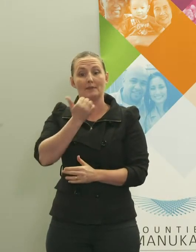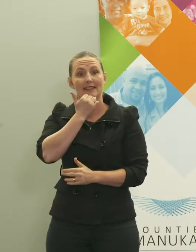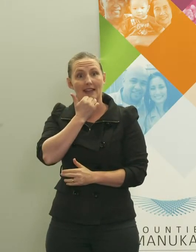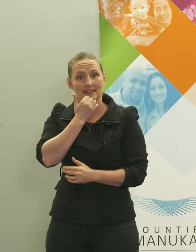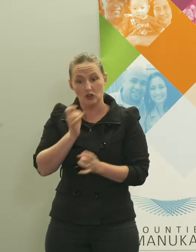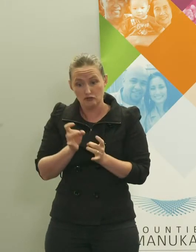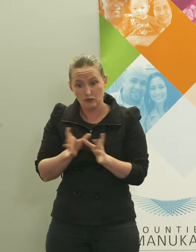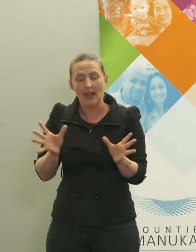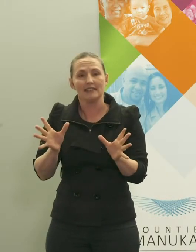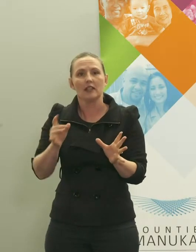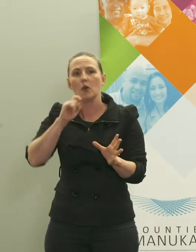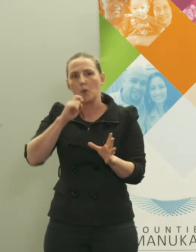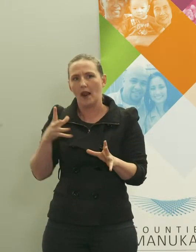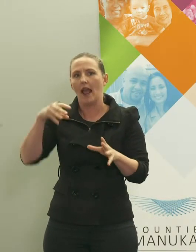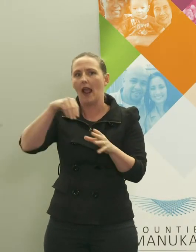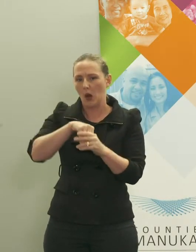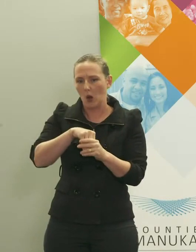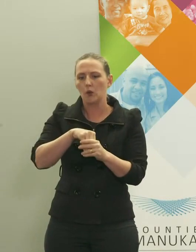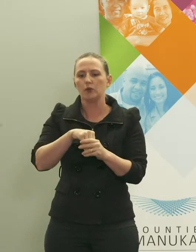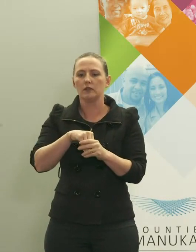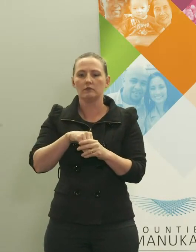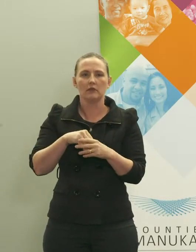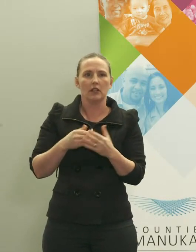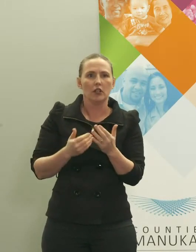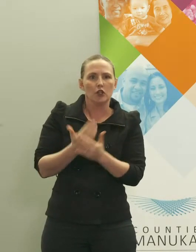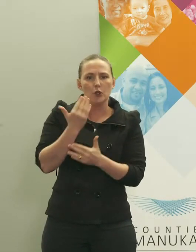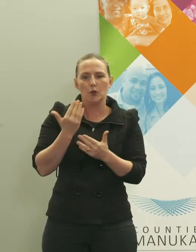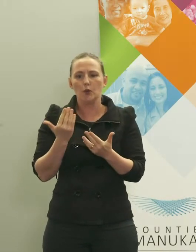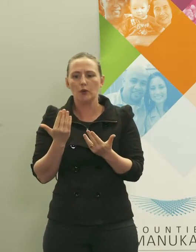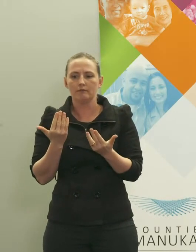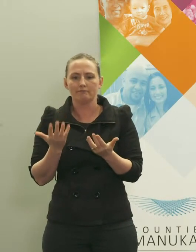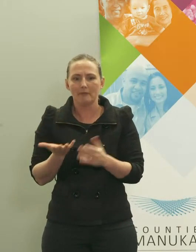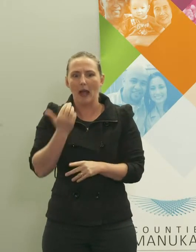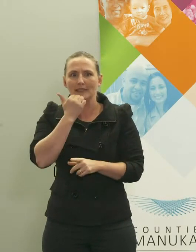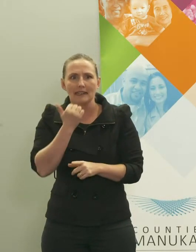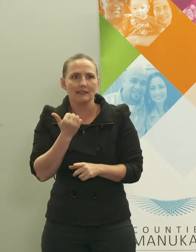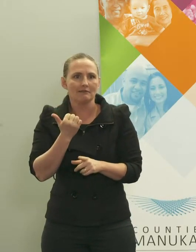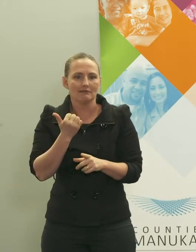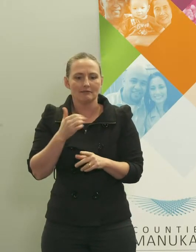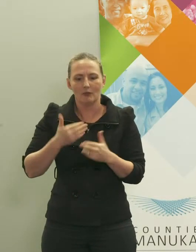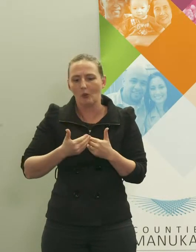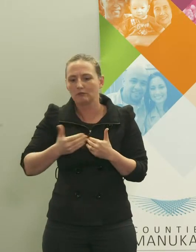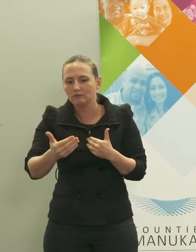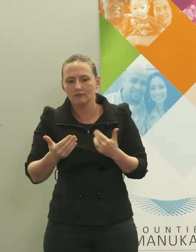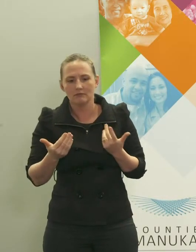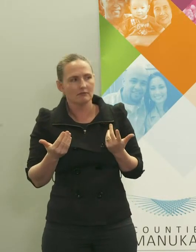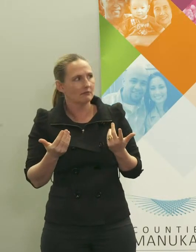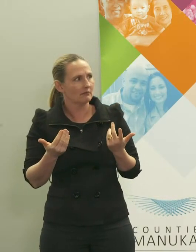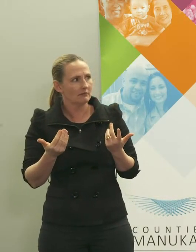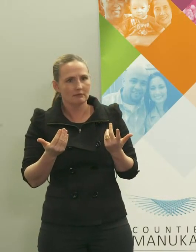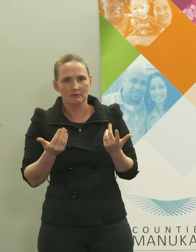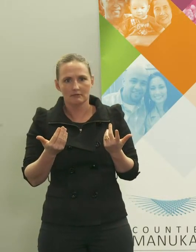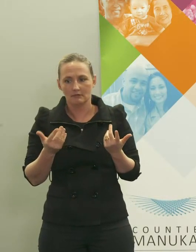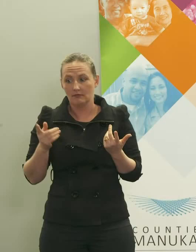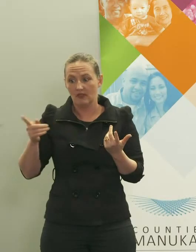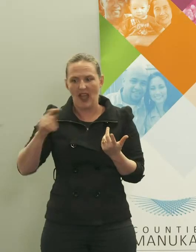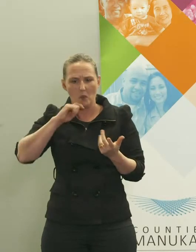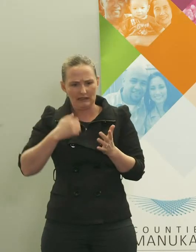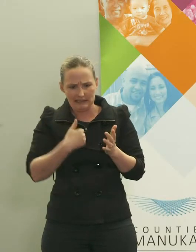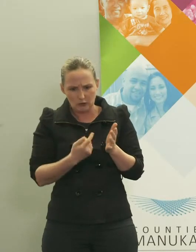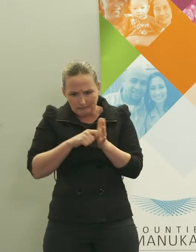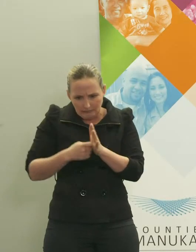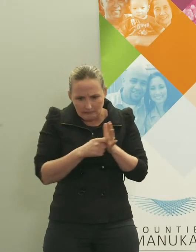iteration of updates to account for operating system updates, but we'd have to look at if there was a particular model that wasn't being